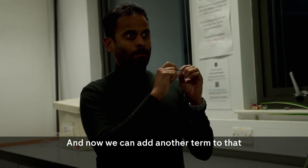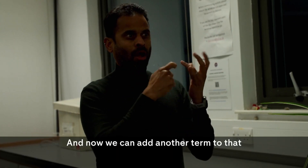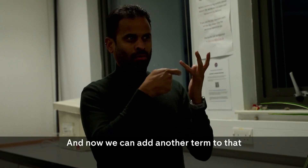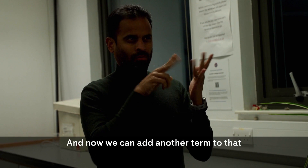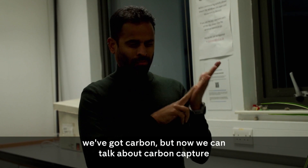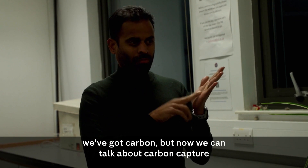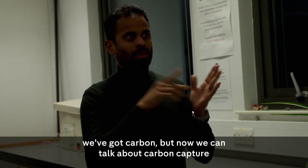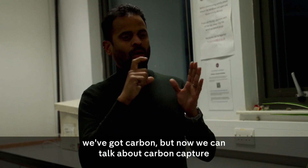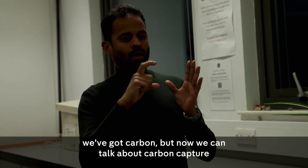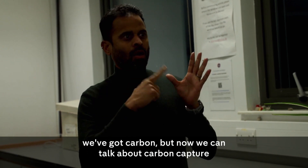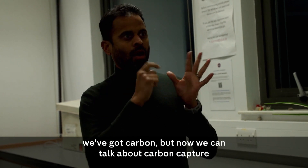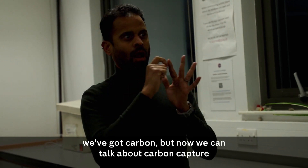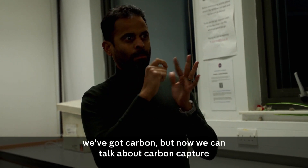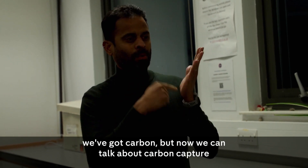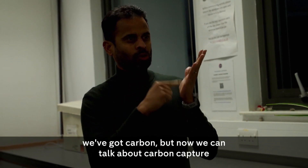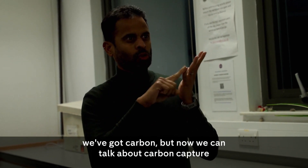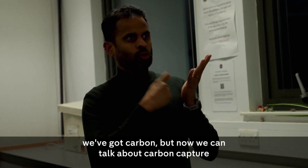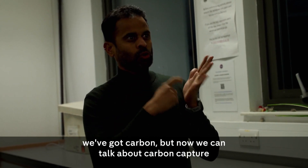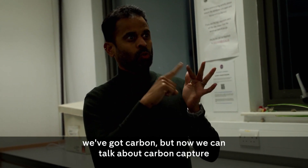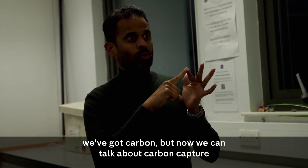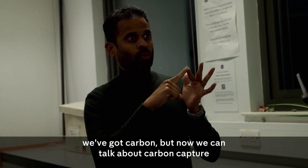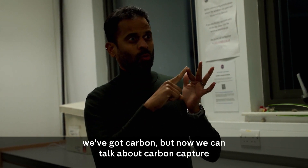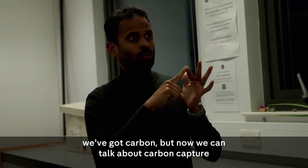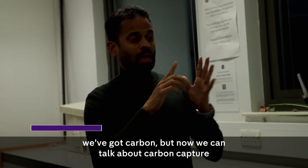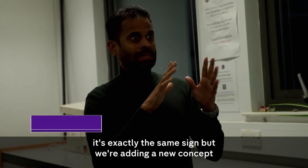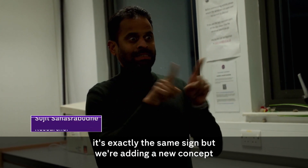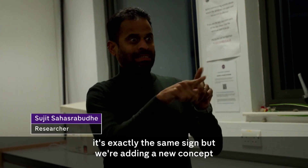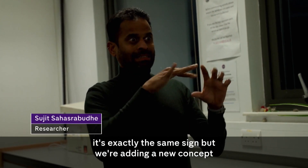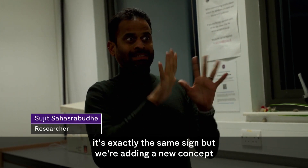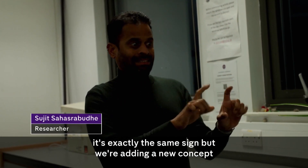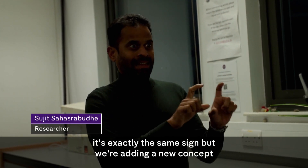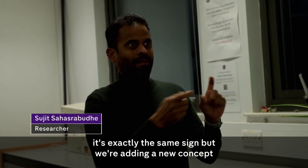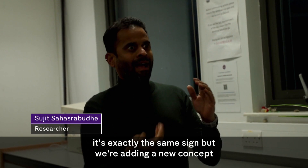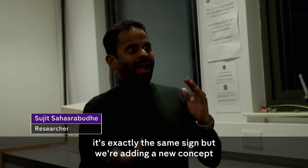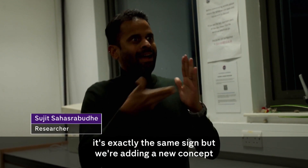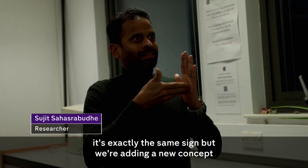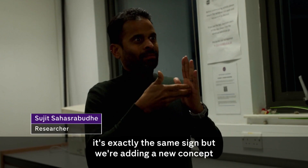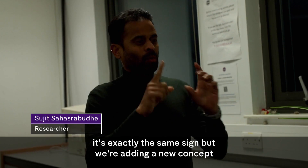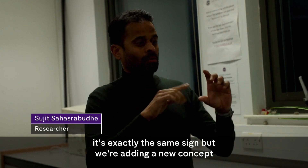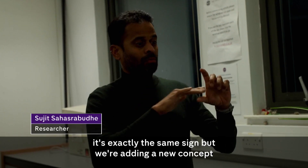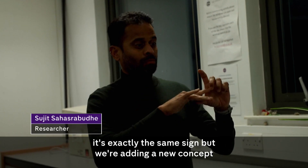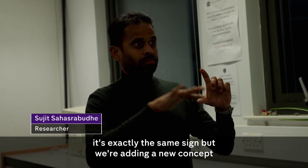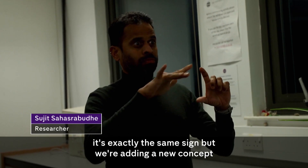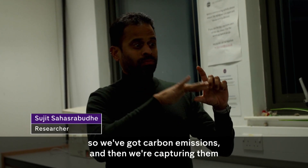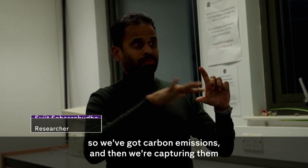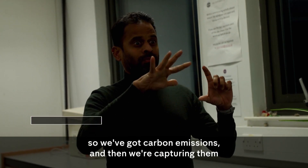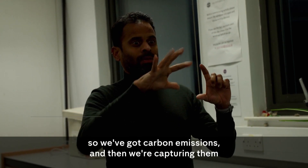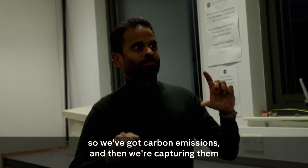to that. We've got carbon, but now we can talk about carbon capture. It's exactly the same sign, but we're adding a new concept. So we've got the